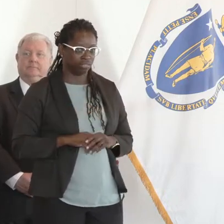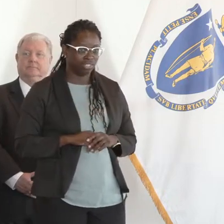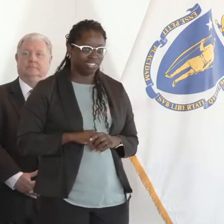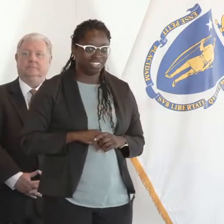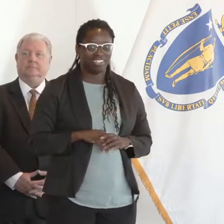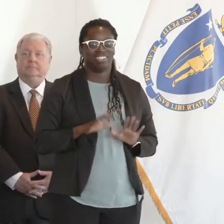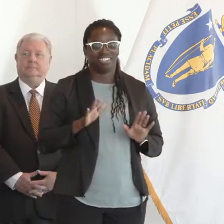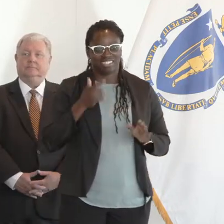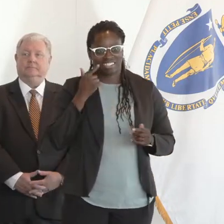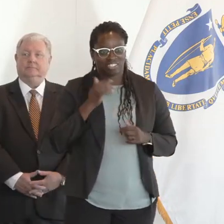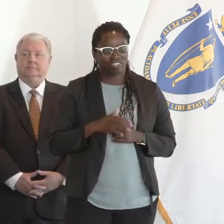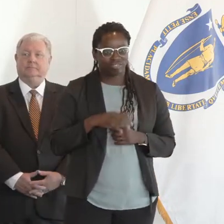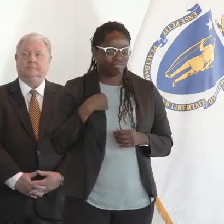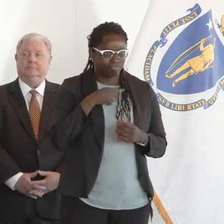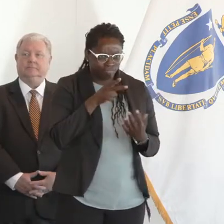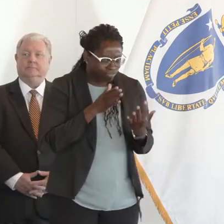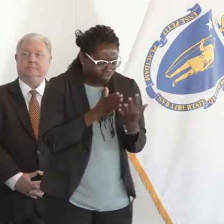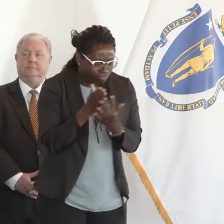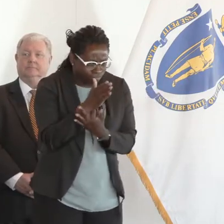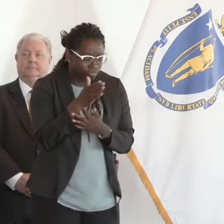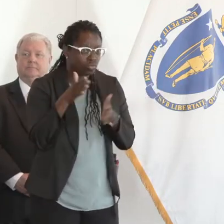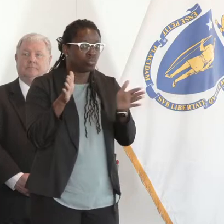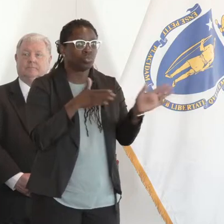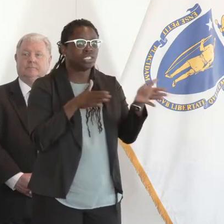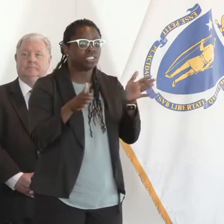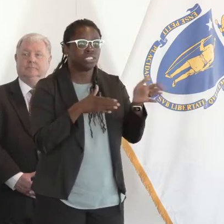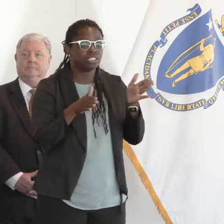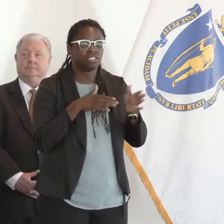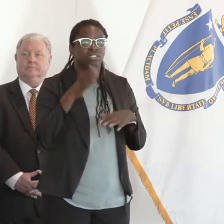through the wind fields offshore.